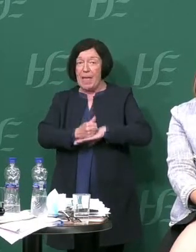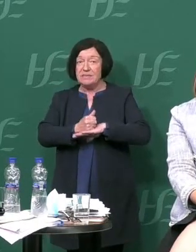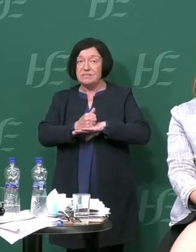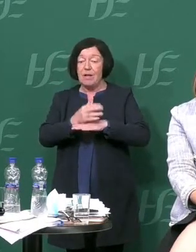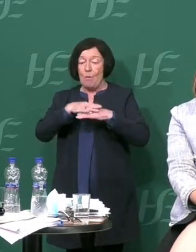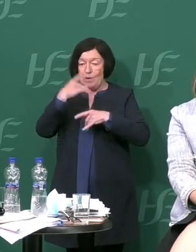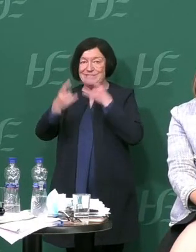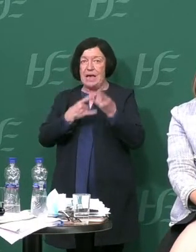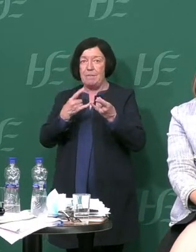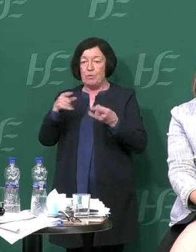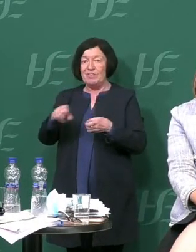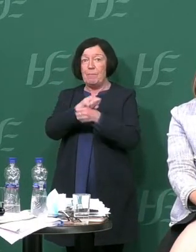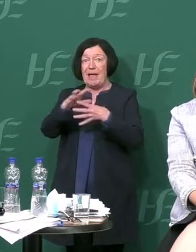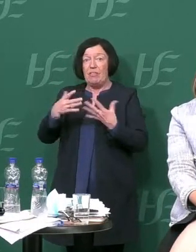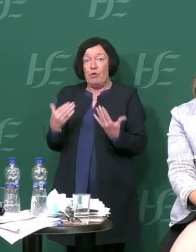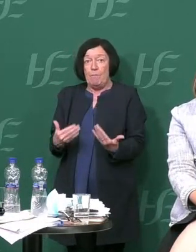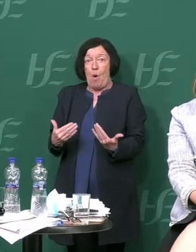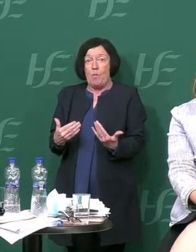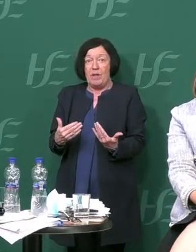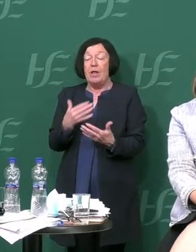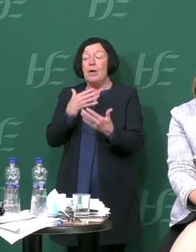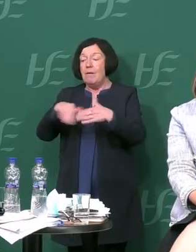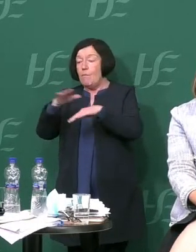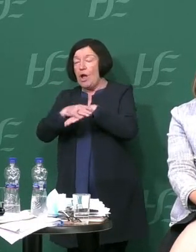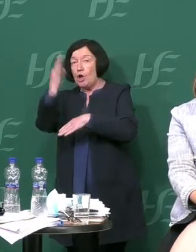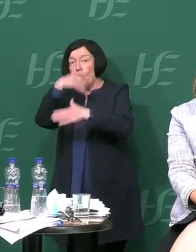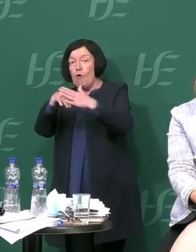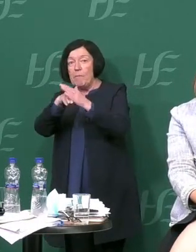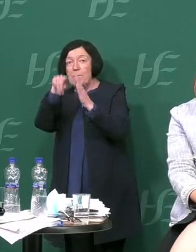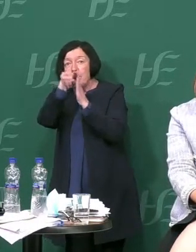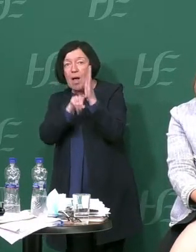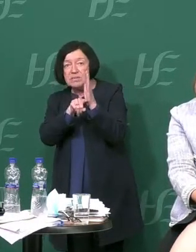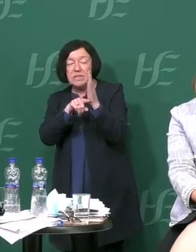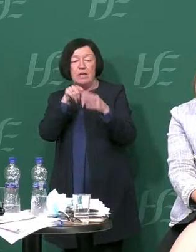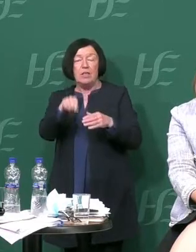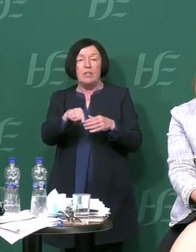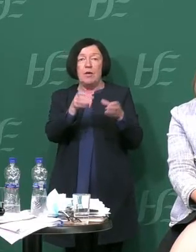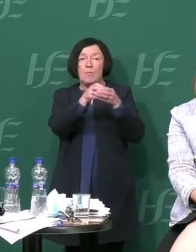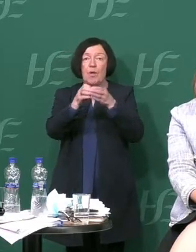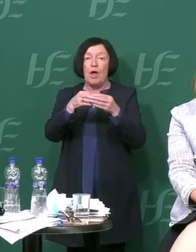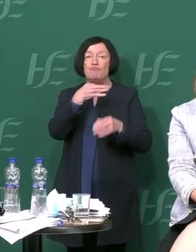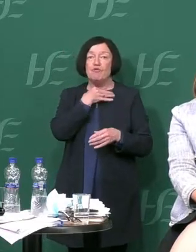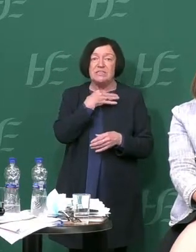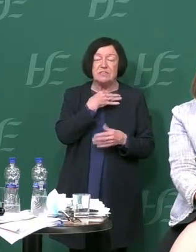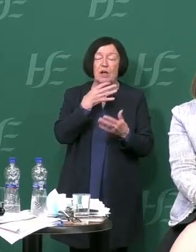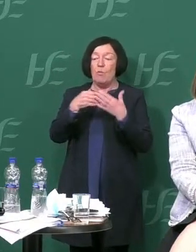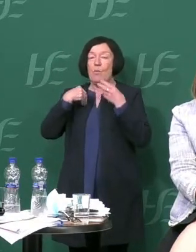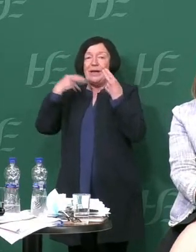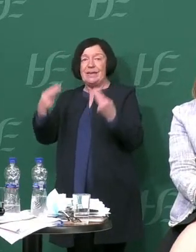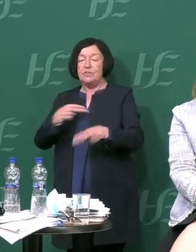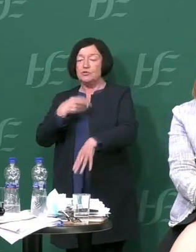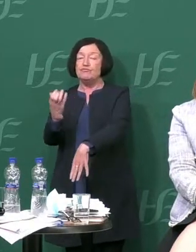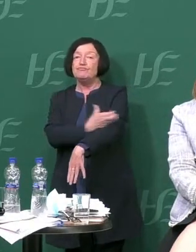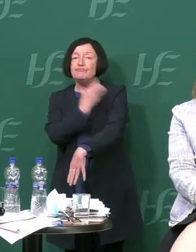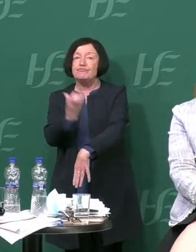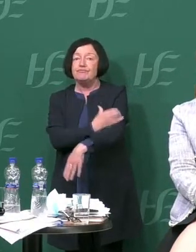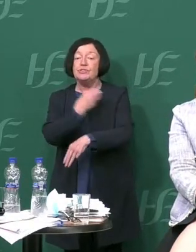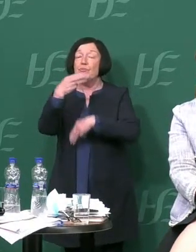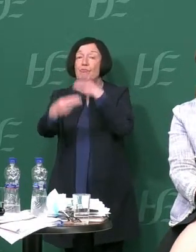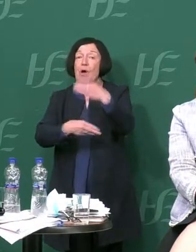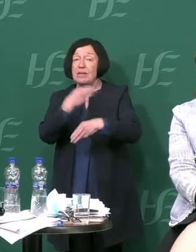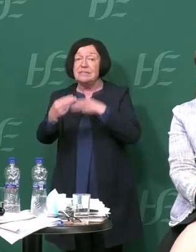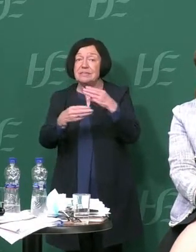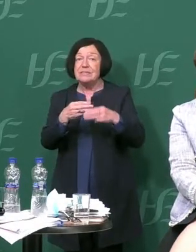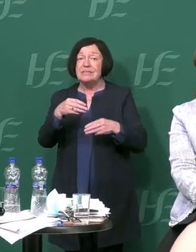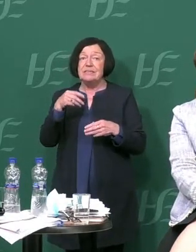where we are in the pandemic, where government policy is, where public health risks are, and where we need to continue the process that we're on. That would have